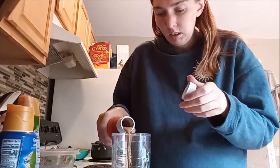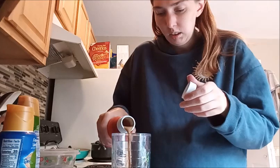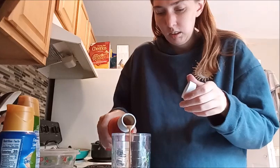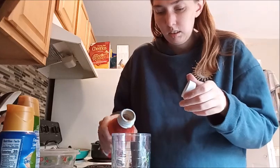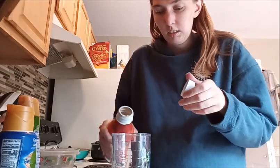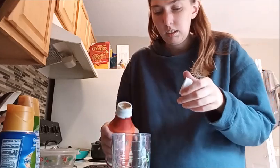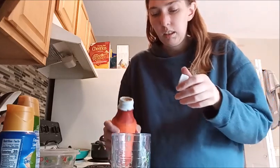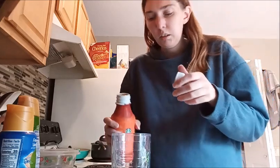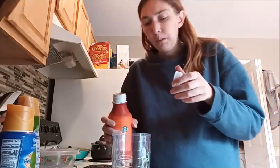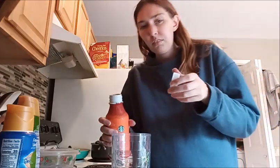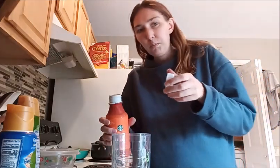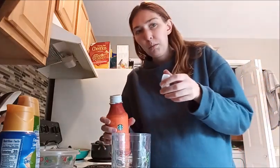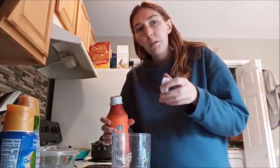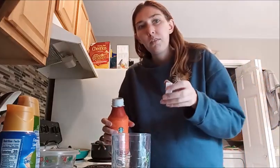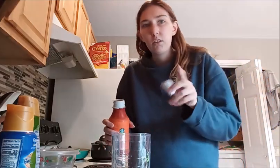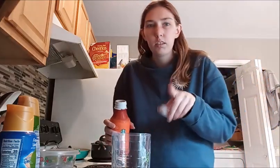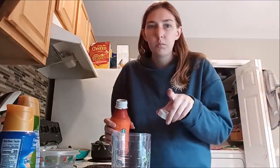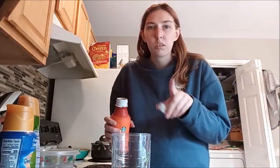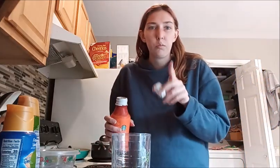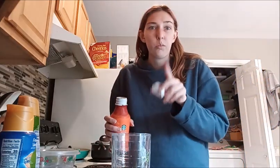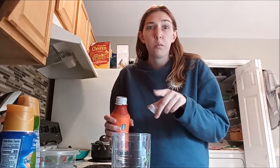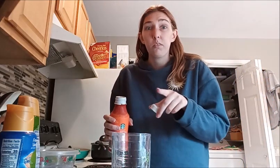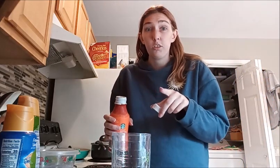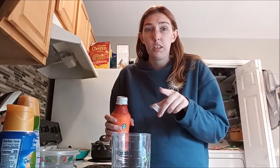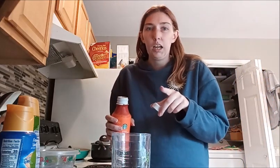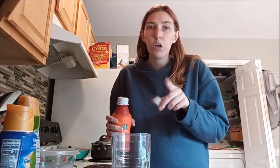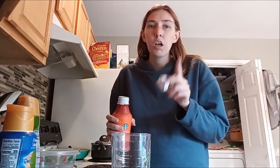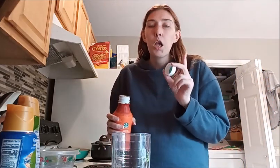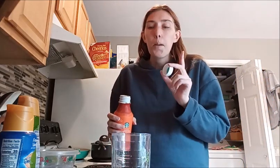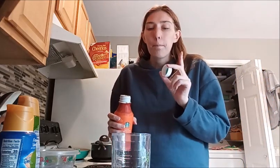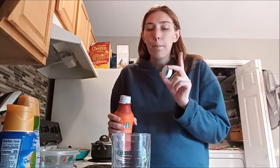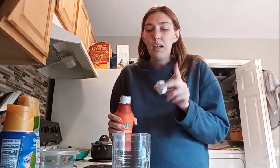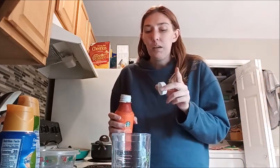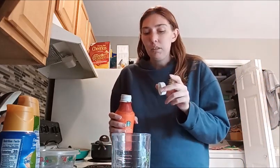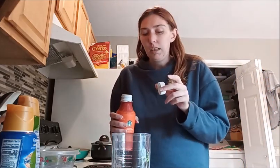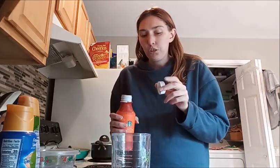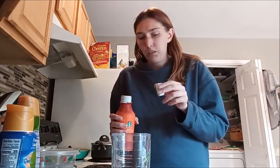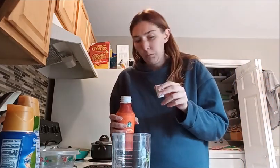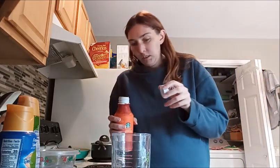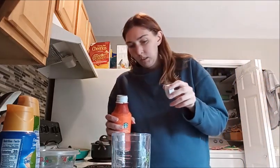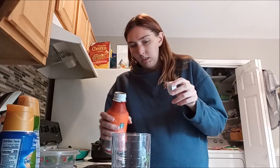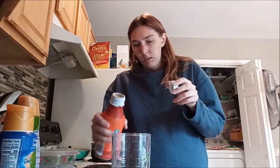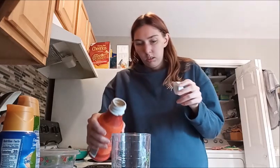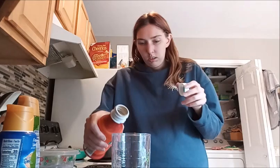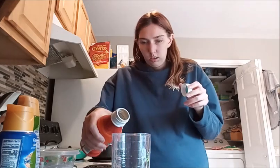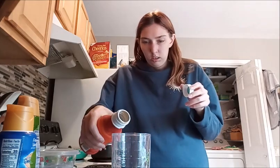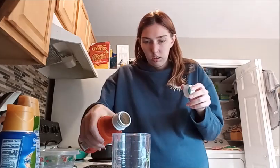I don't mind filming on my phone at times, because I'm filming on my phone right now, but I want an actual camera.